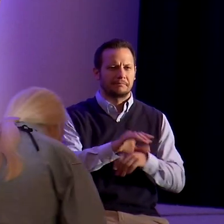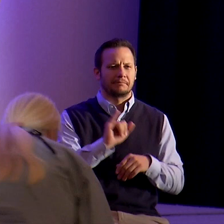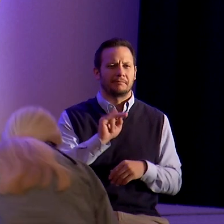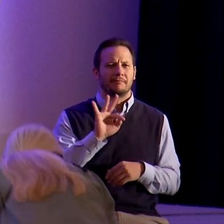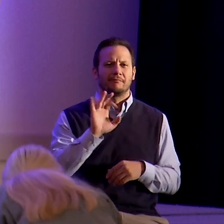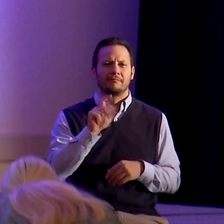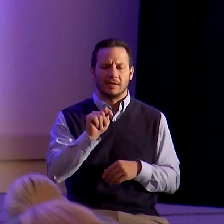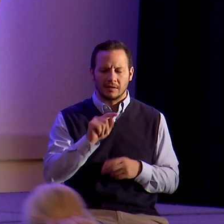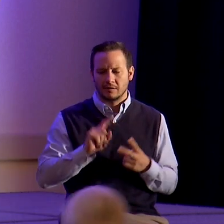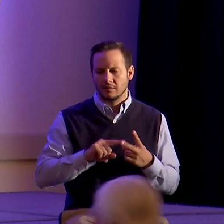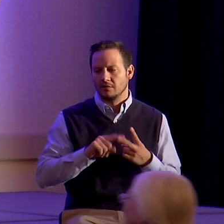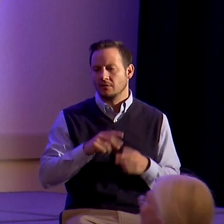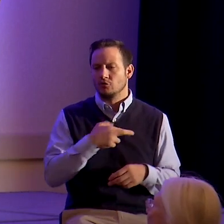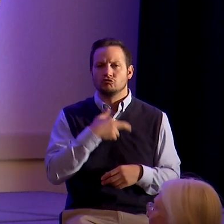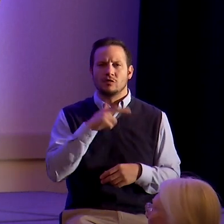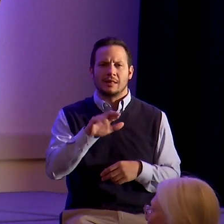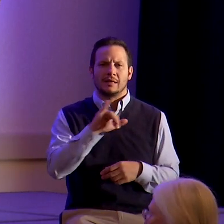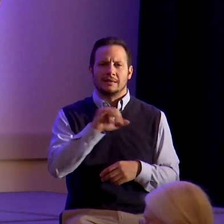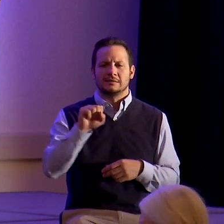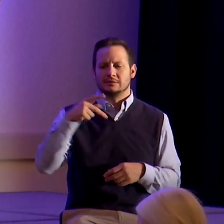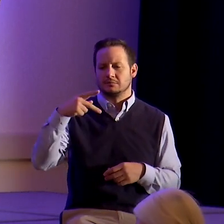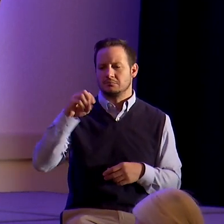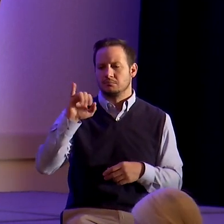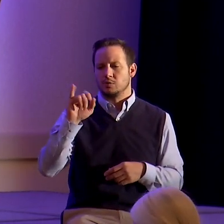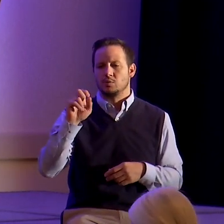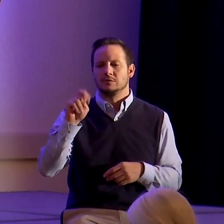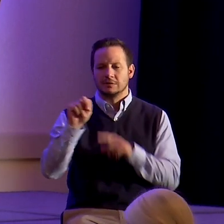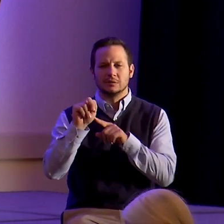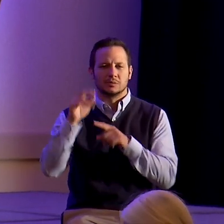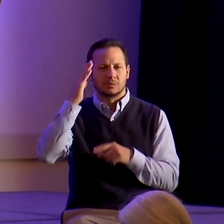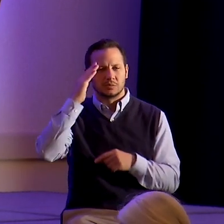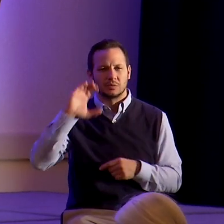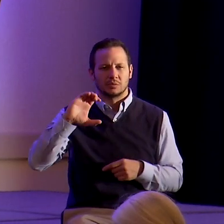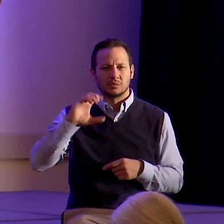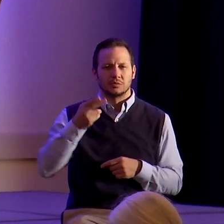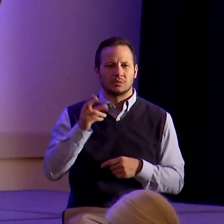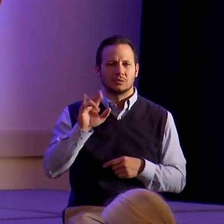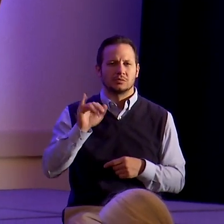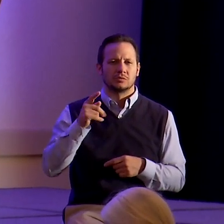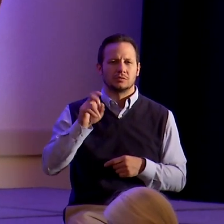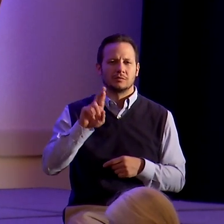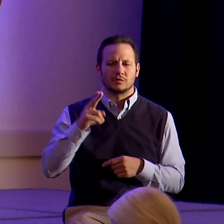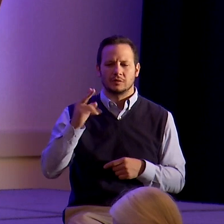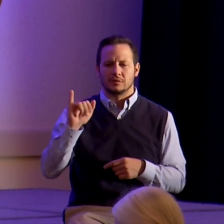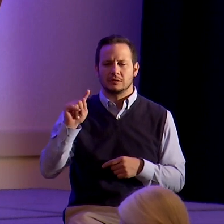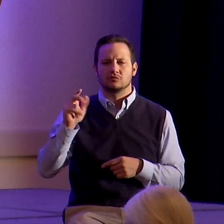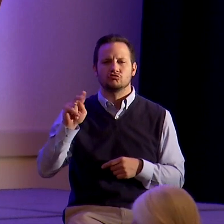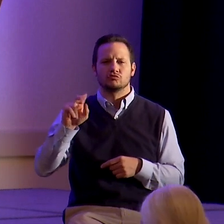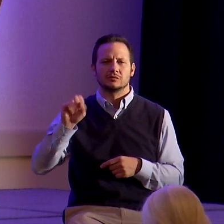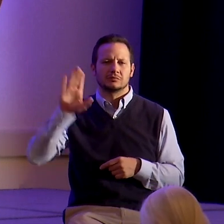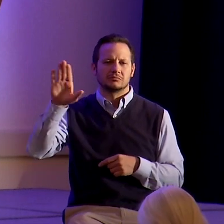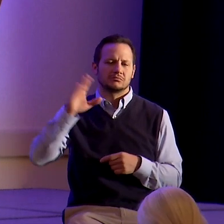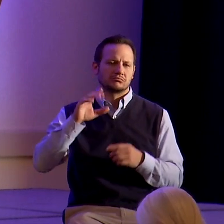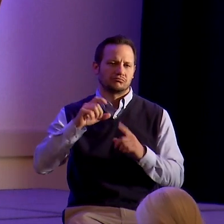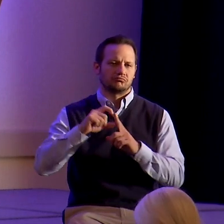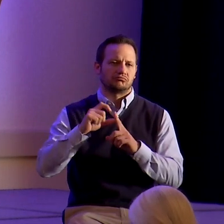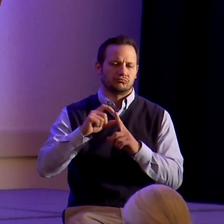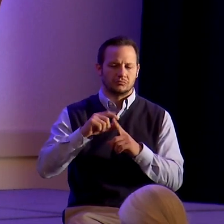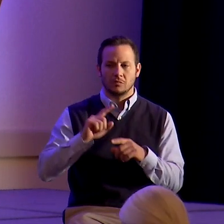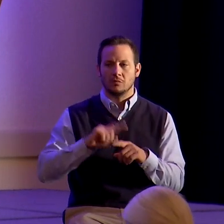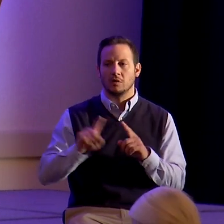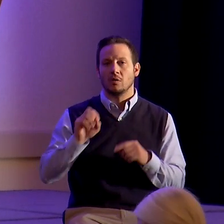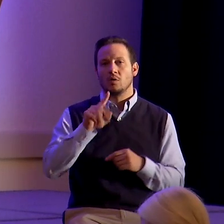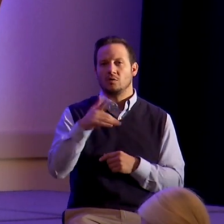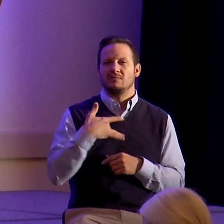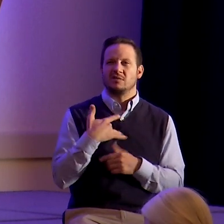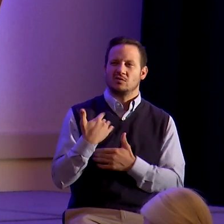religion is poison, as the great late Christopher Hitchens would say, or whether you just think it's something that's annoying